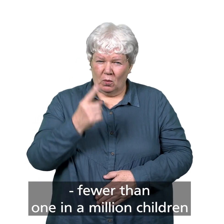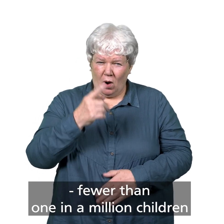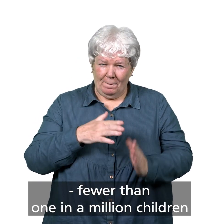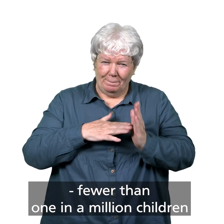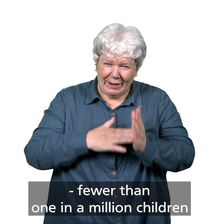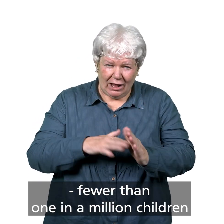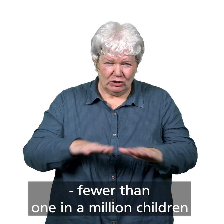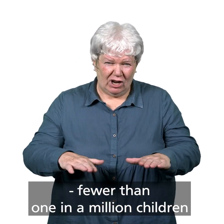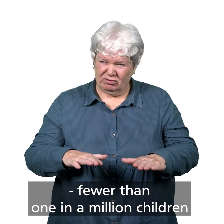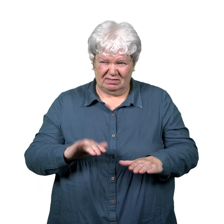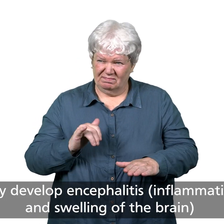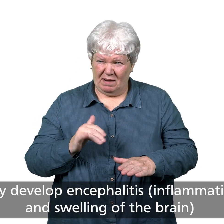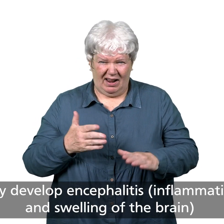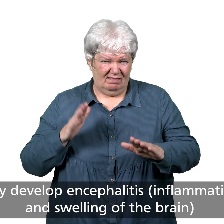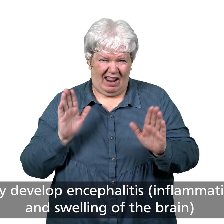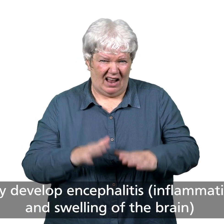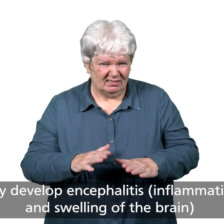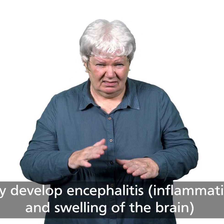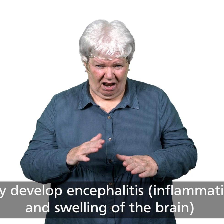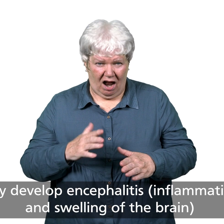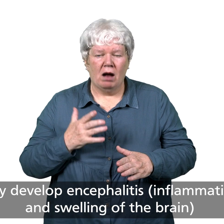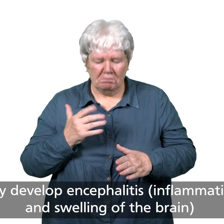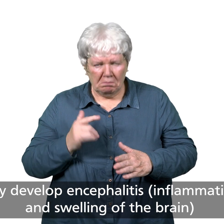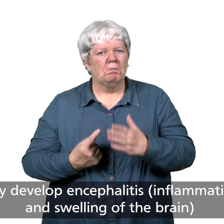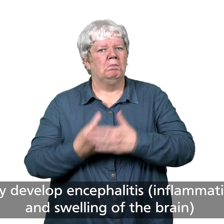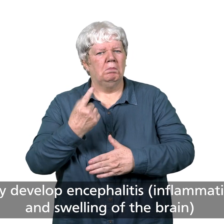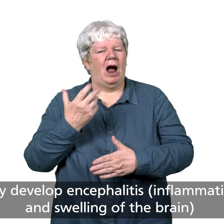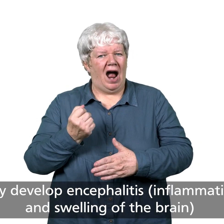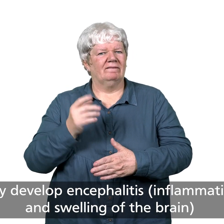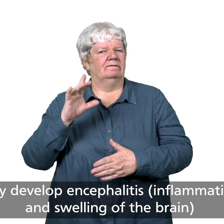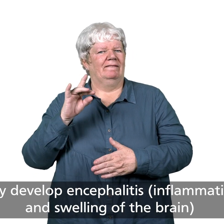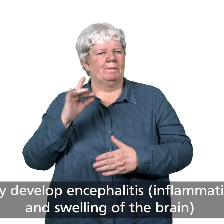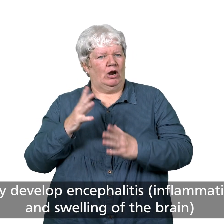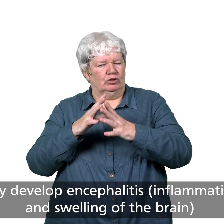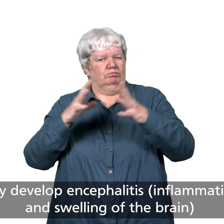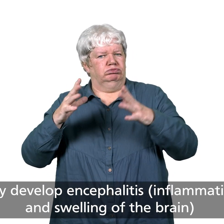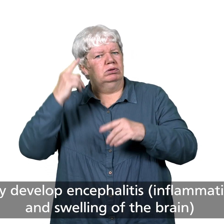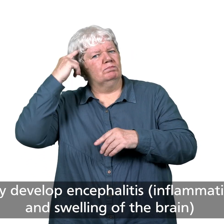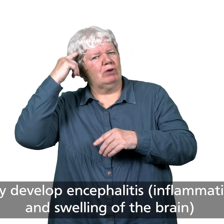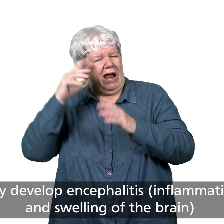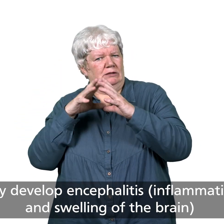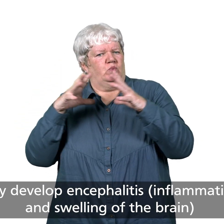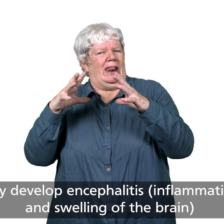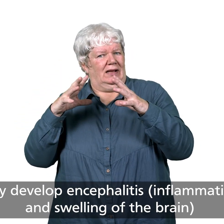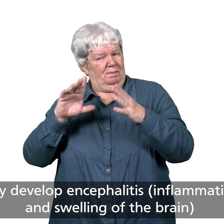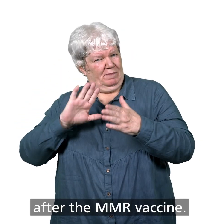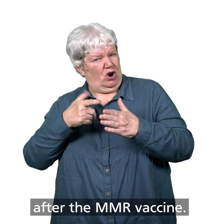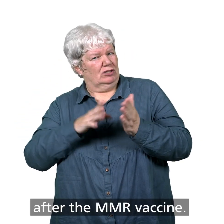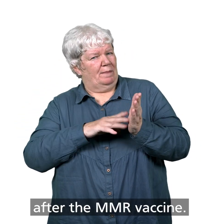million children may develop encephalitis, inflammation and swelling of the brain, after the